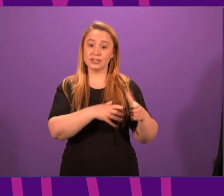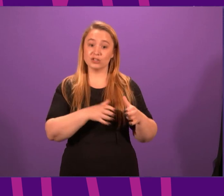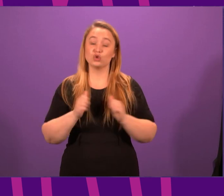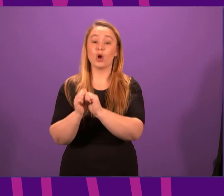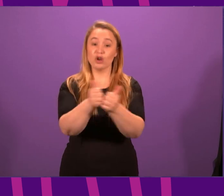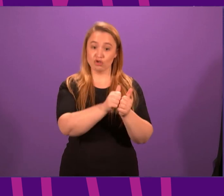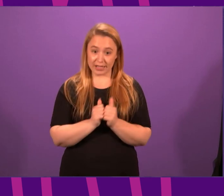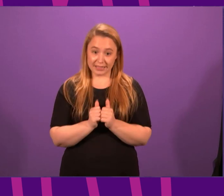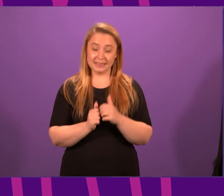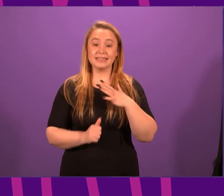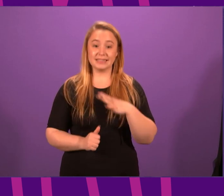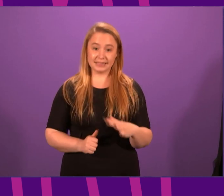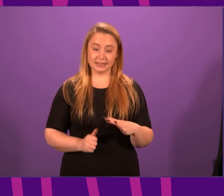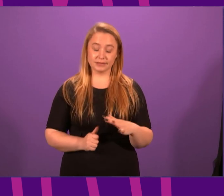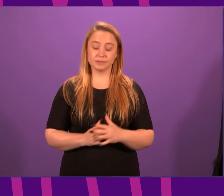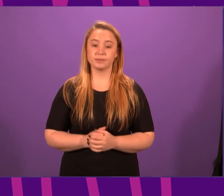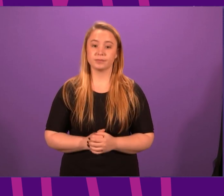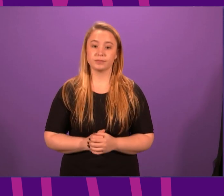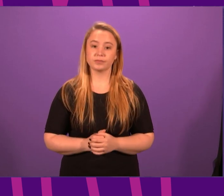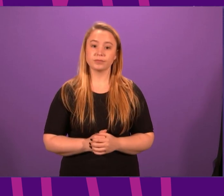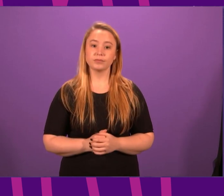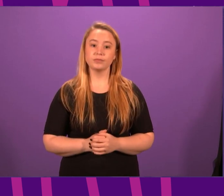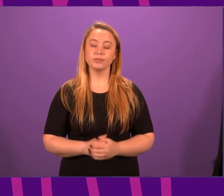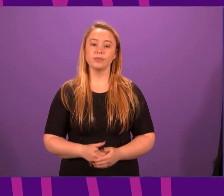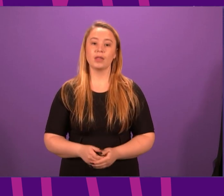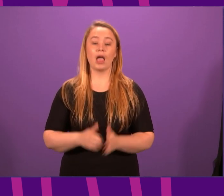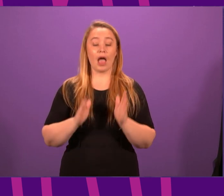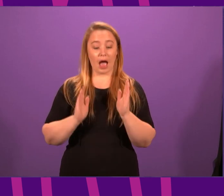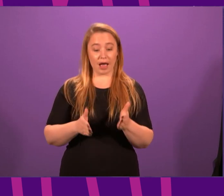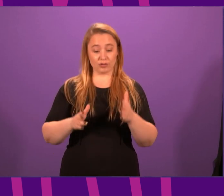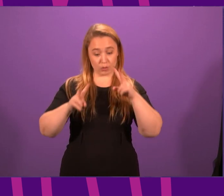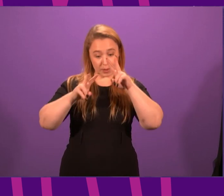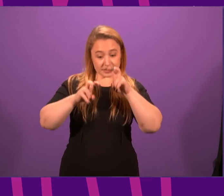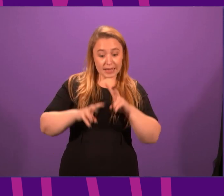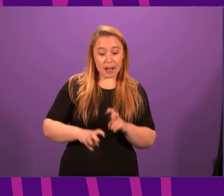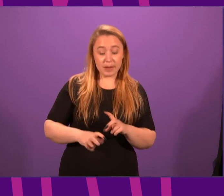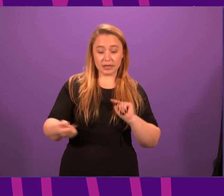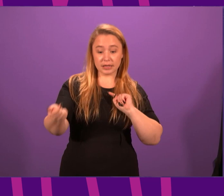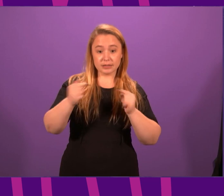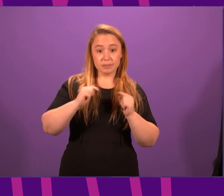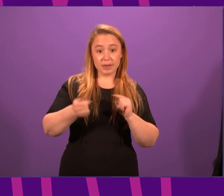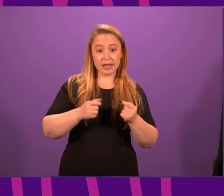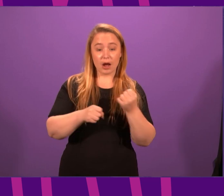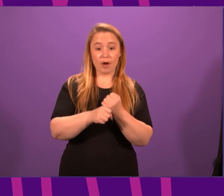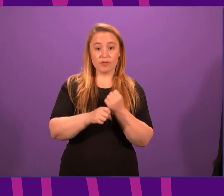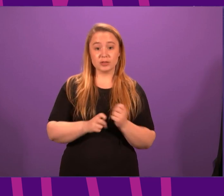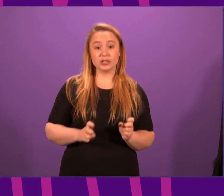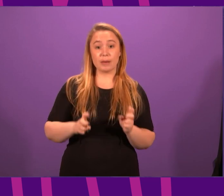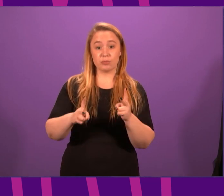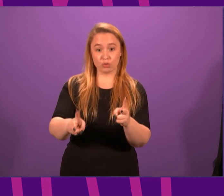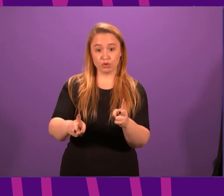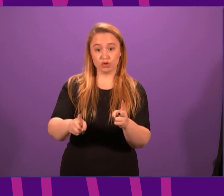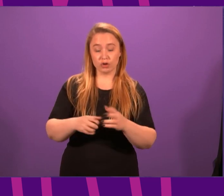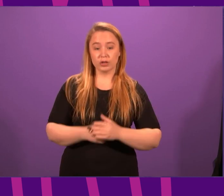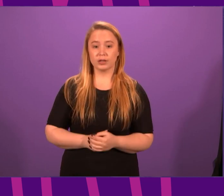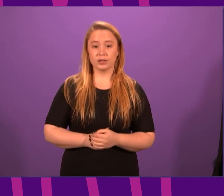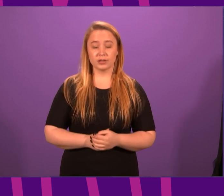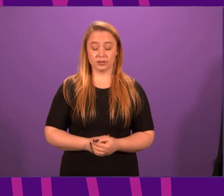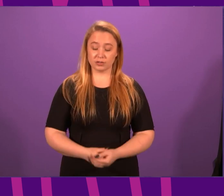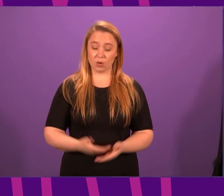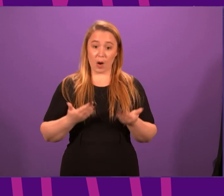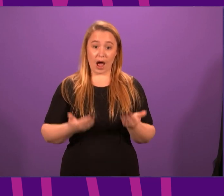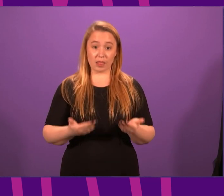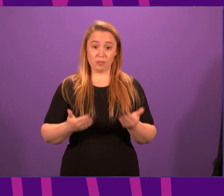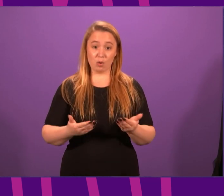vital that we are properly enabled to examine and debate the government's approach. You know, we're in the privileged, really